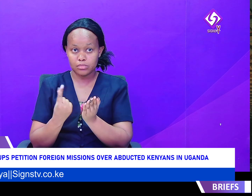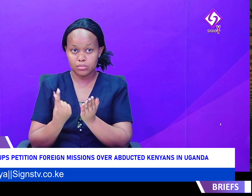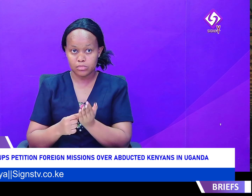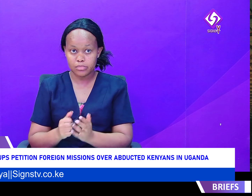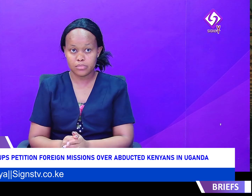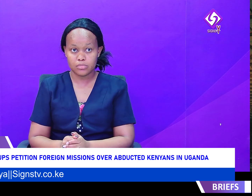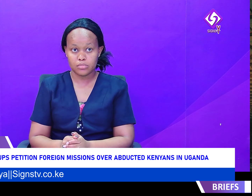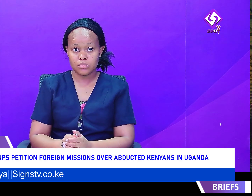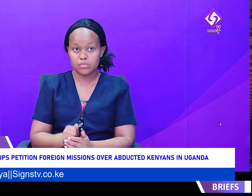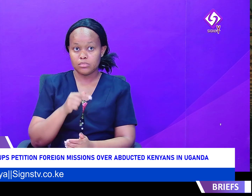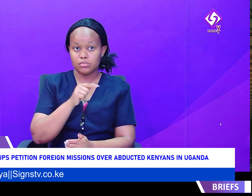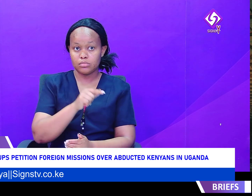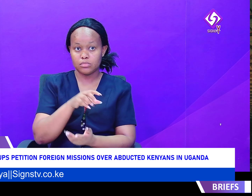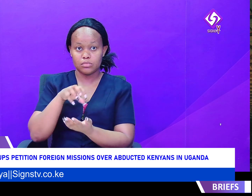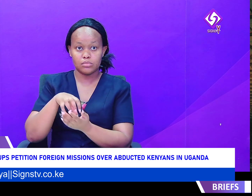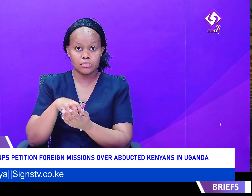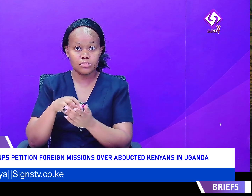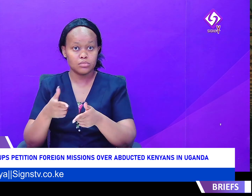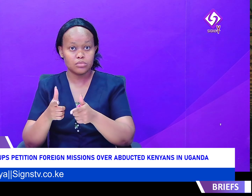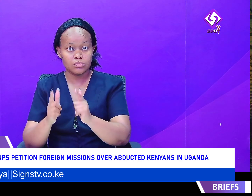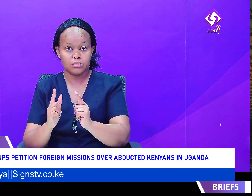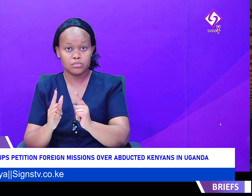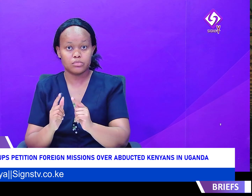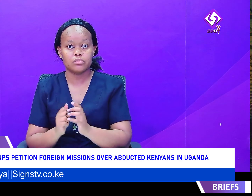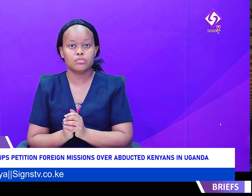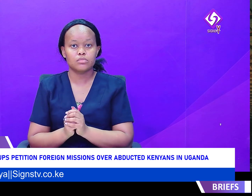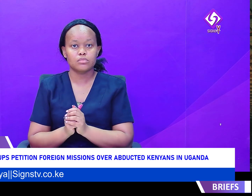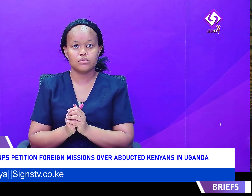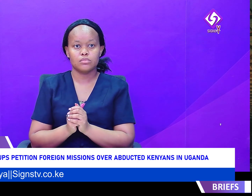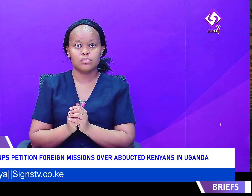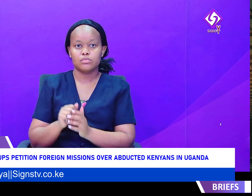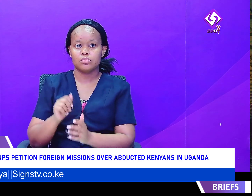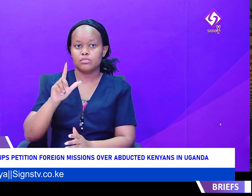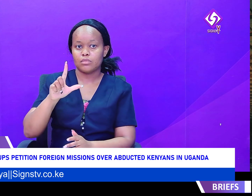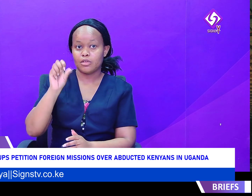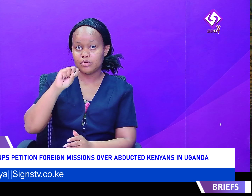were allegedly abducted nearly a month ago in Uganda.